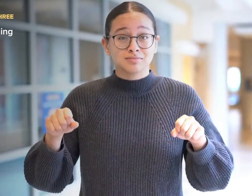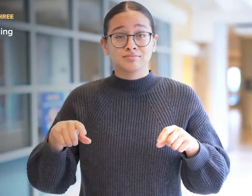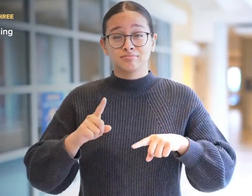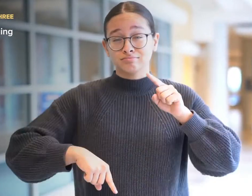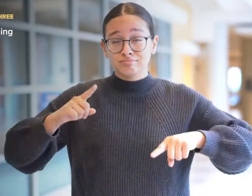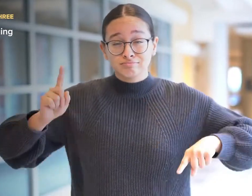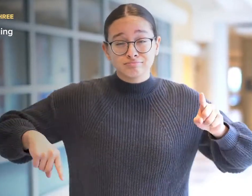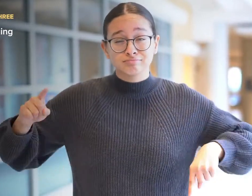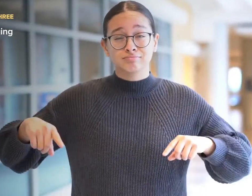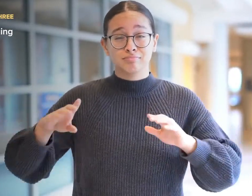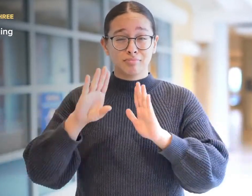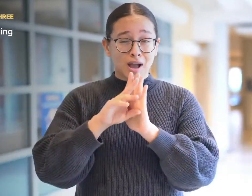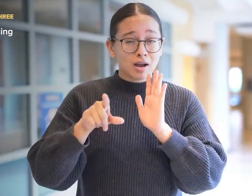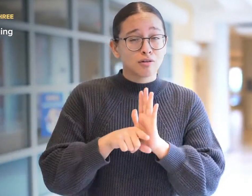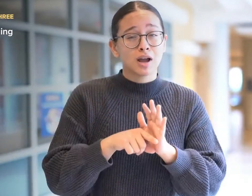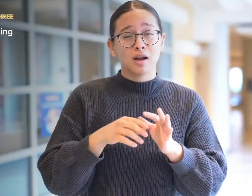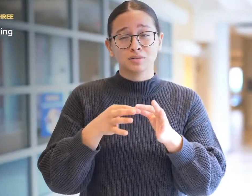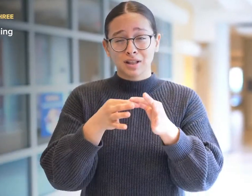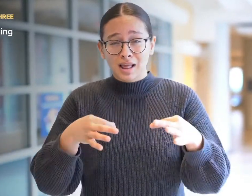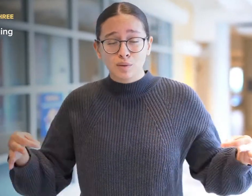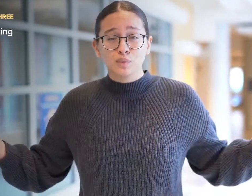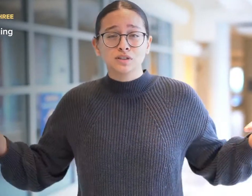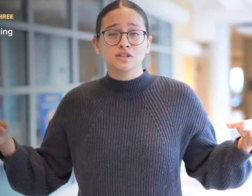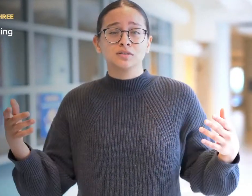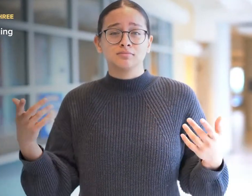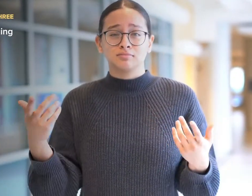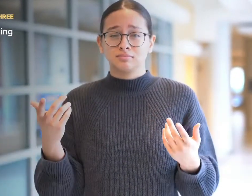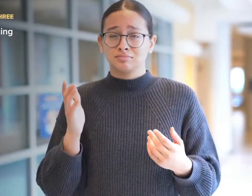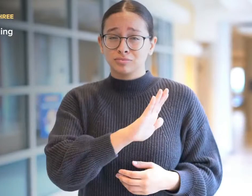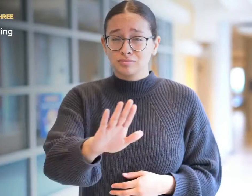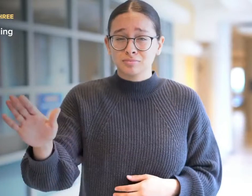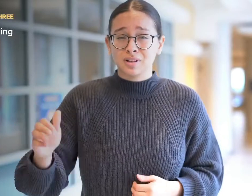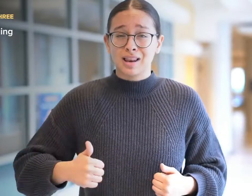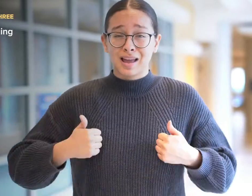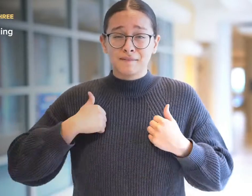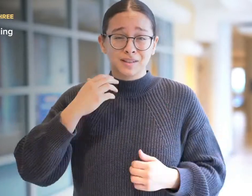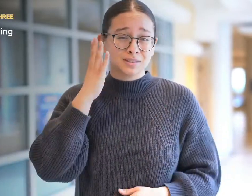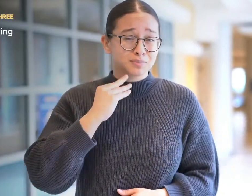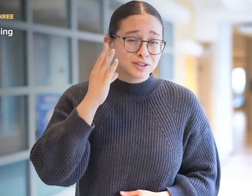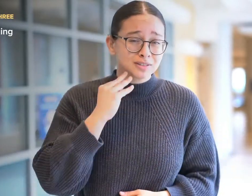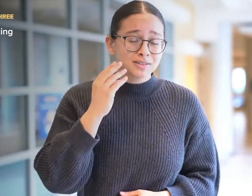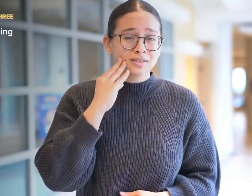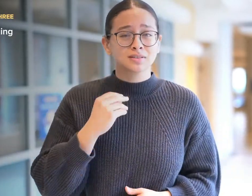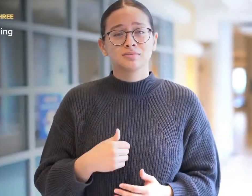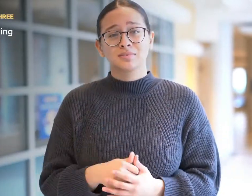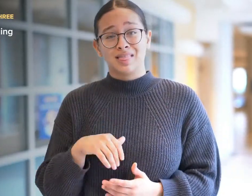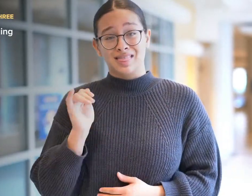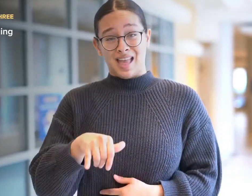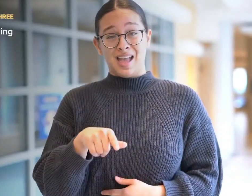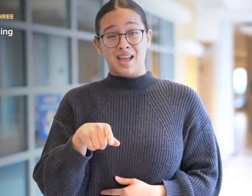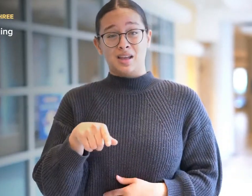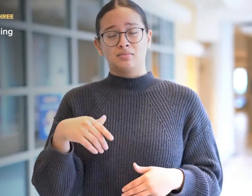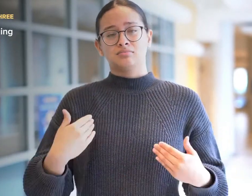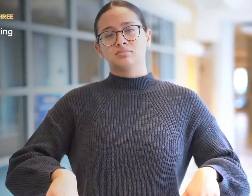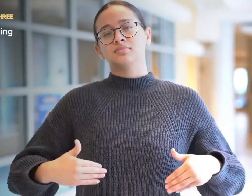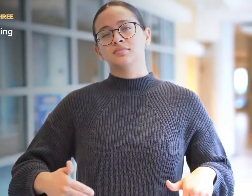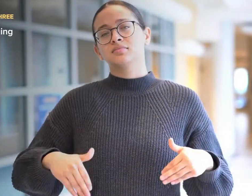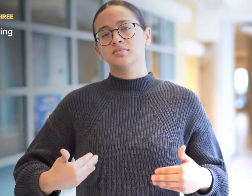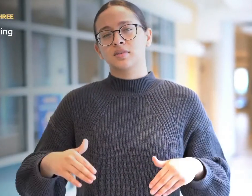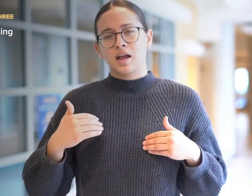linguistic backgrounds, languages, and life experiences, leading to